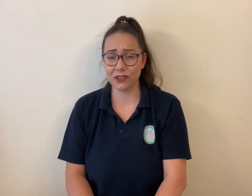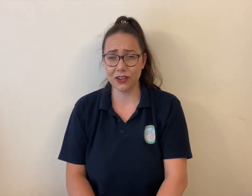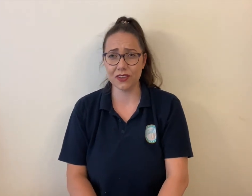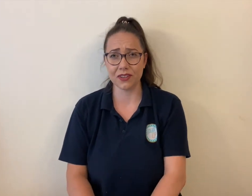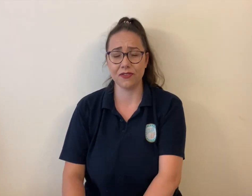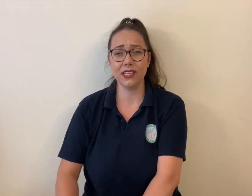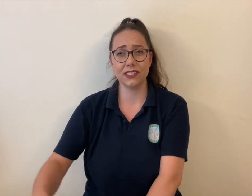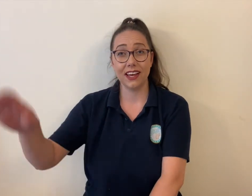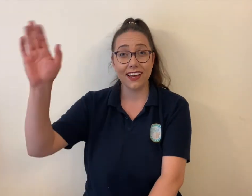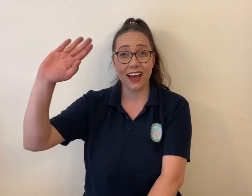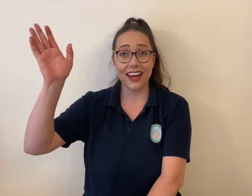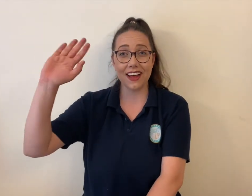the difference. Hello.